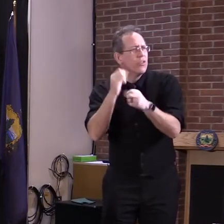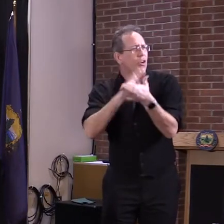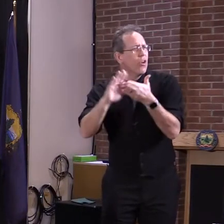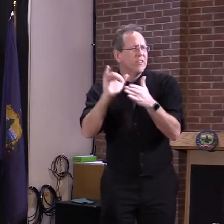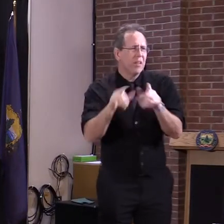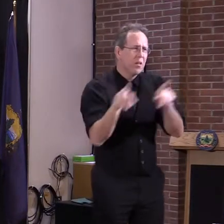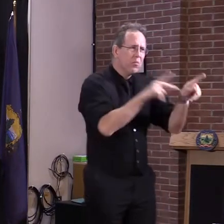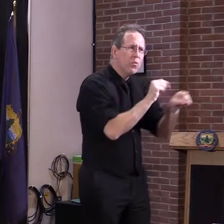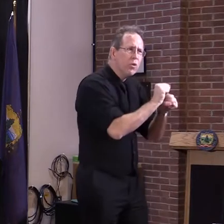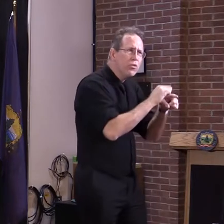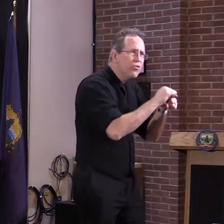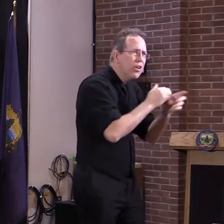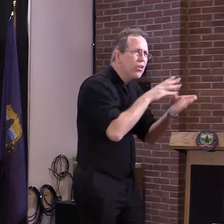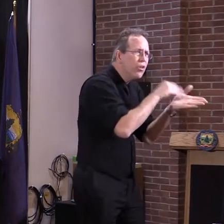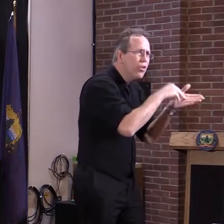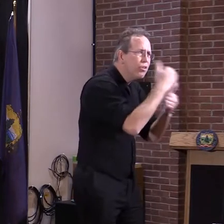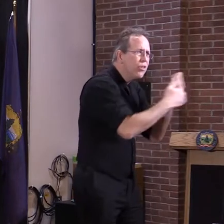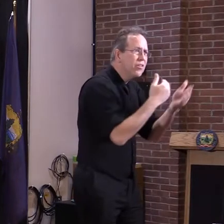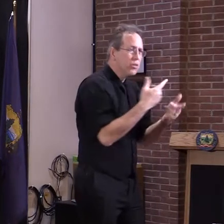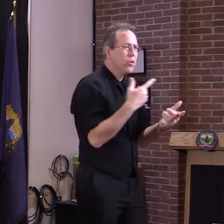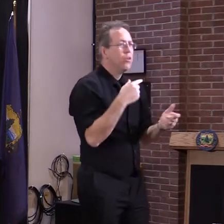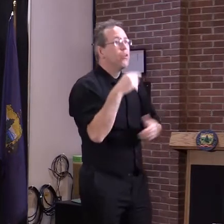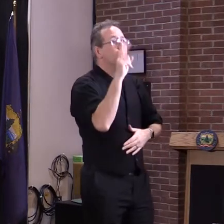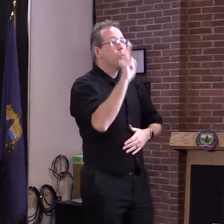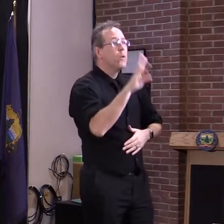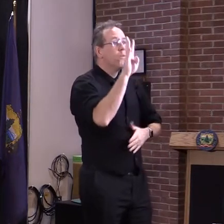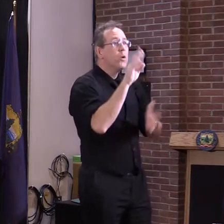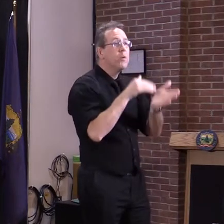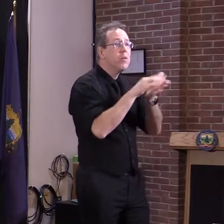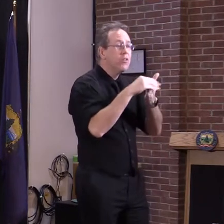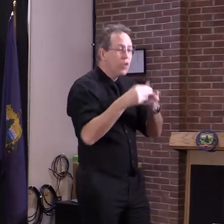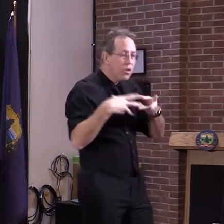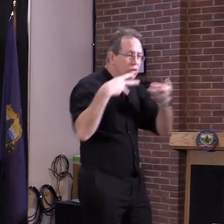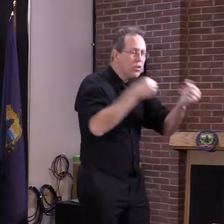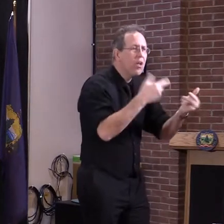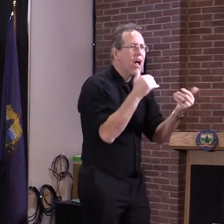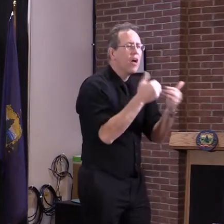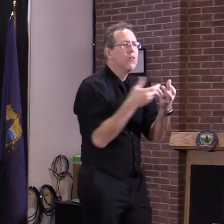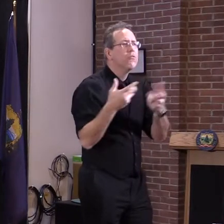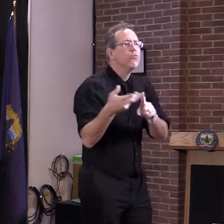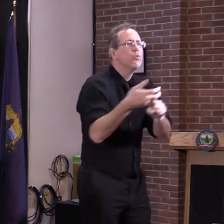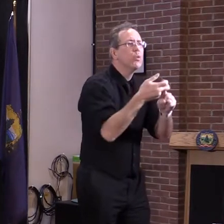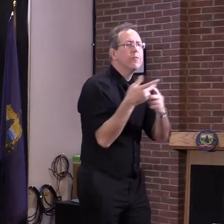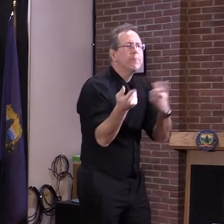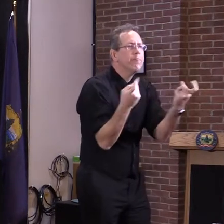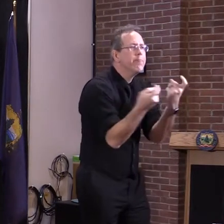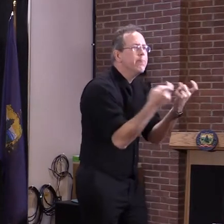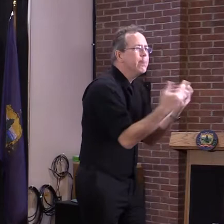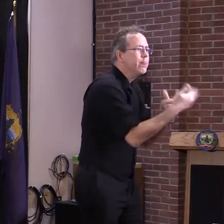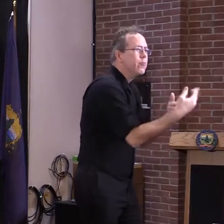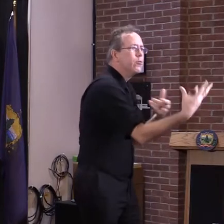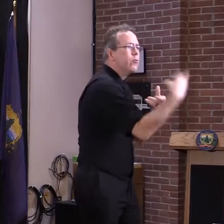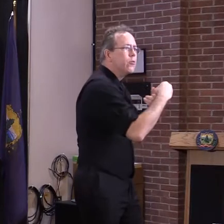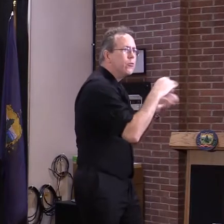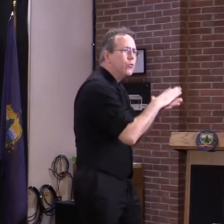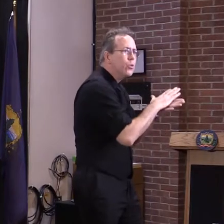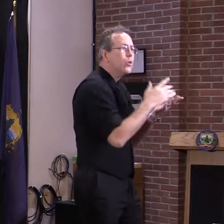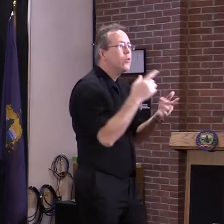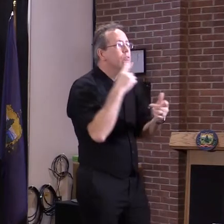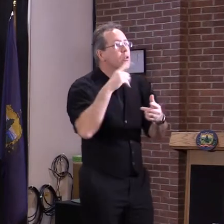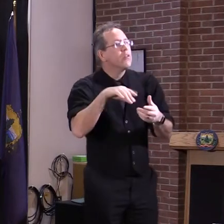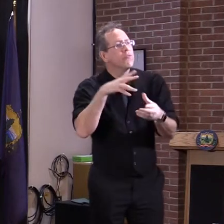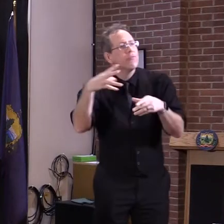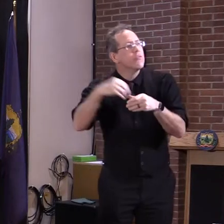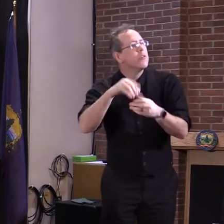for CTE enrollment that will include exploration of opportunities for middle school, engagement with parents of high